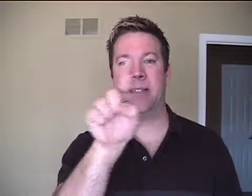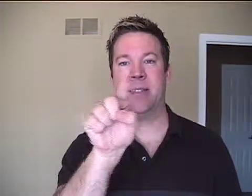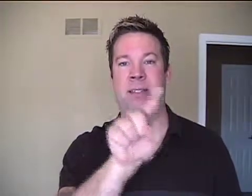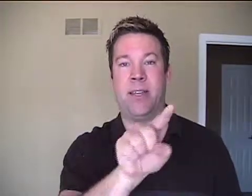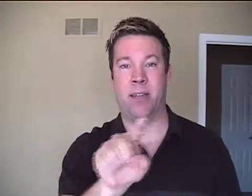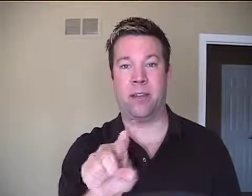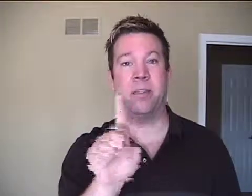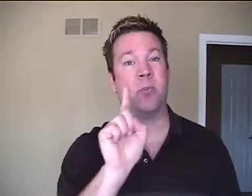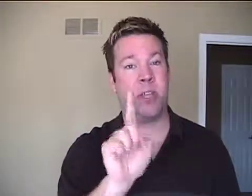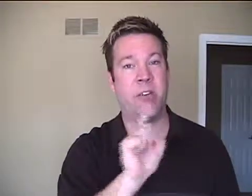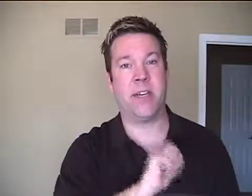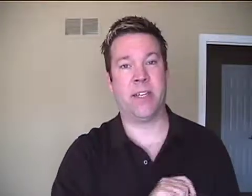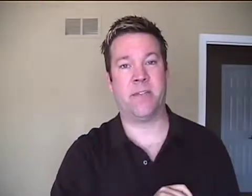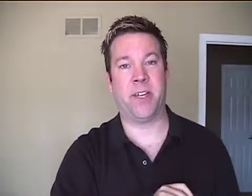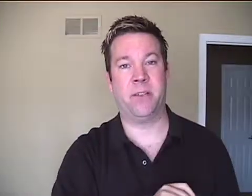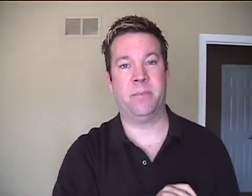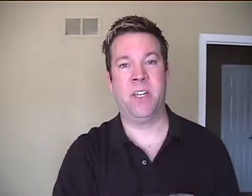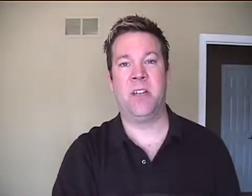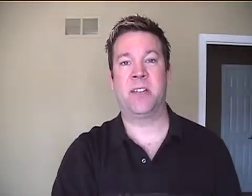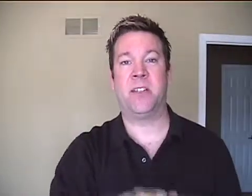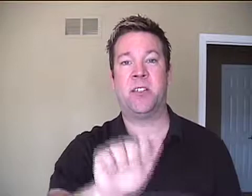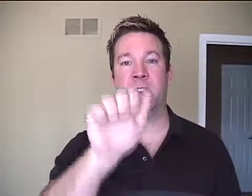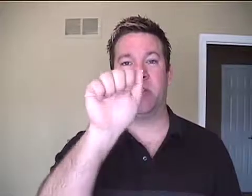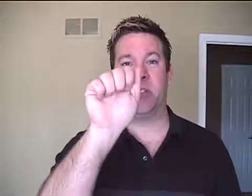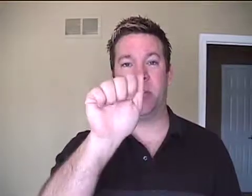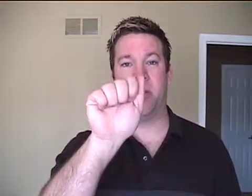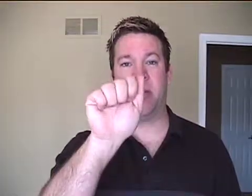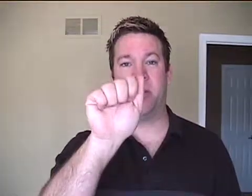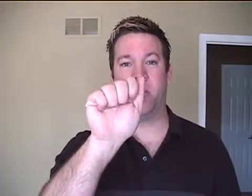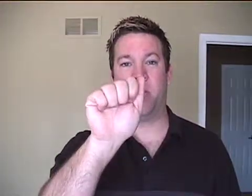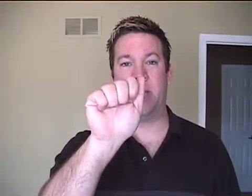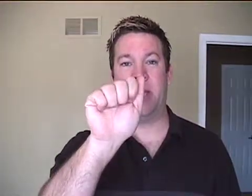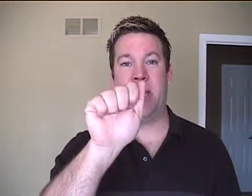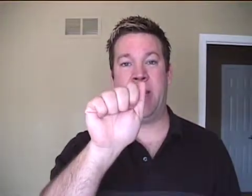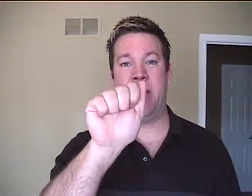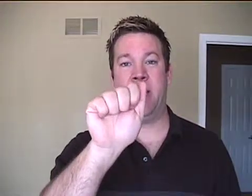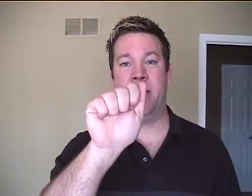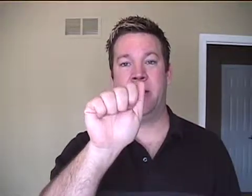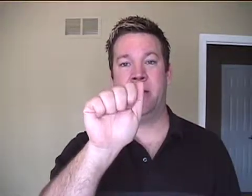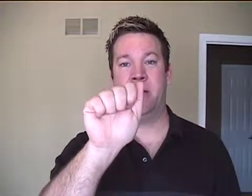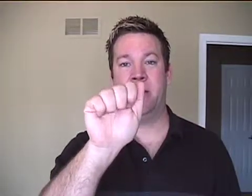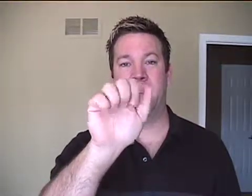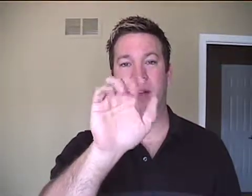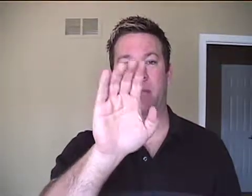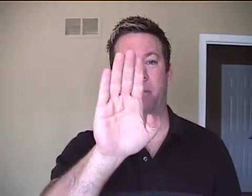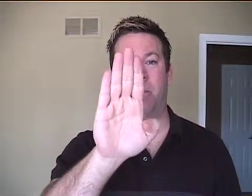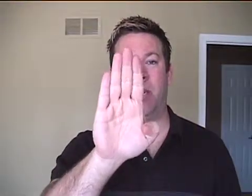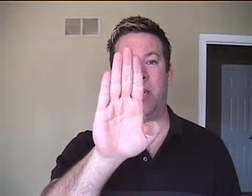And Z. It's with your index finger. So let's do it again. Do it with me. A. B.